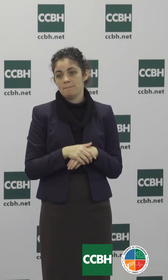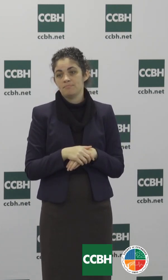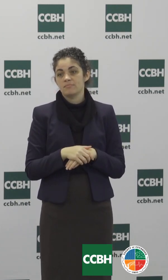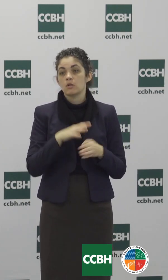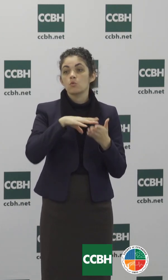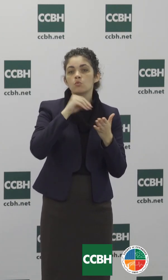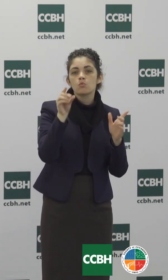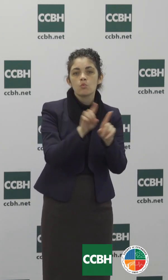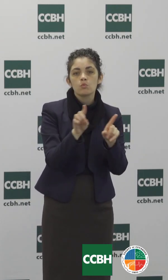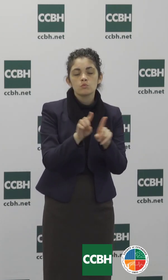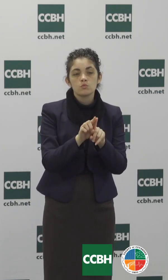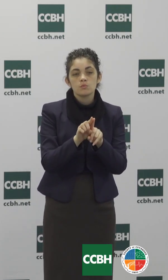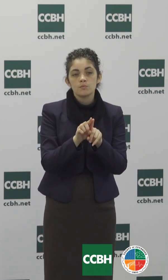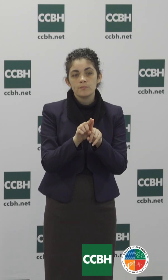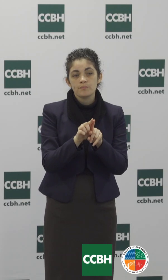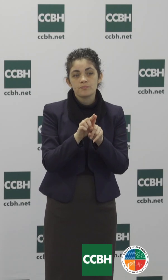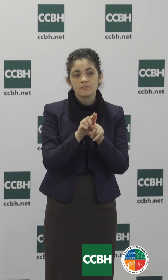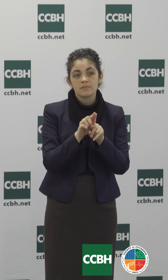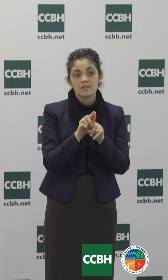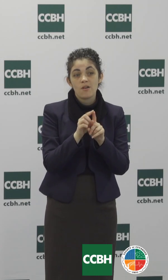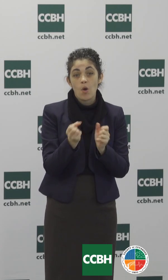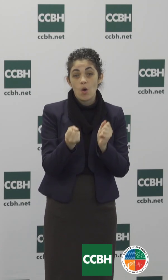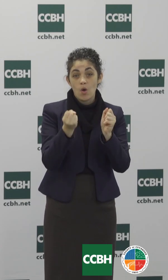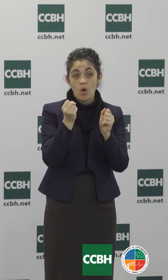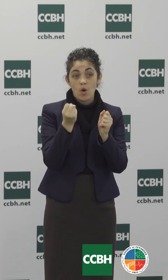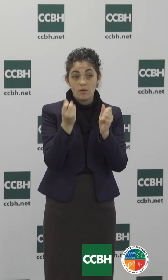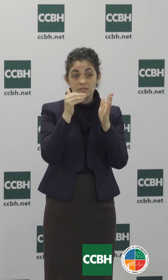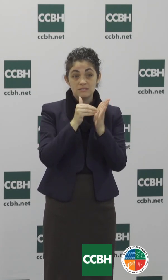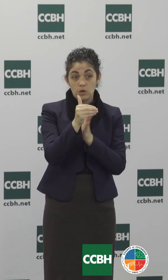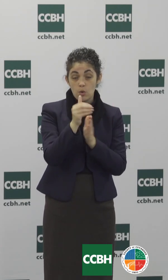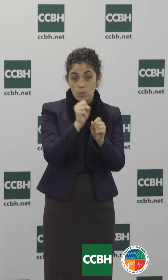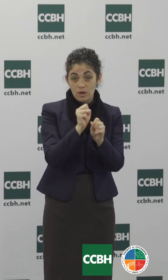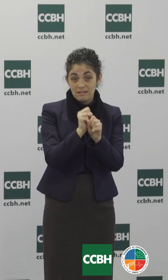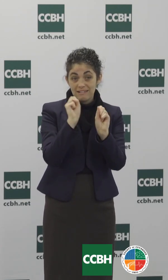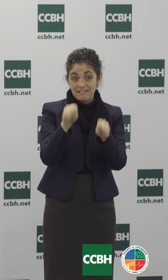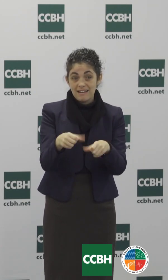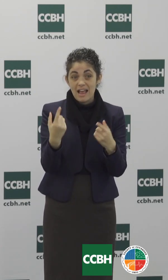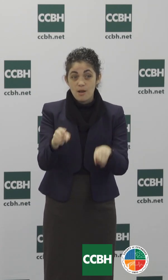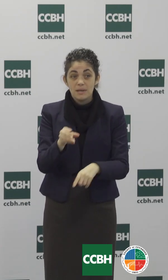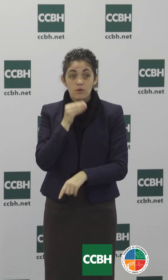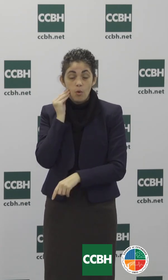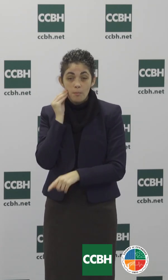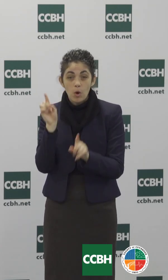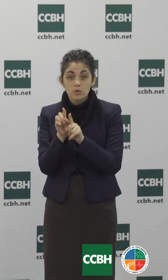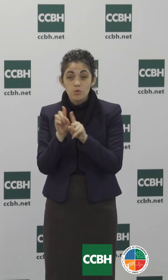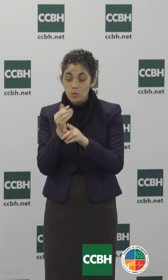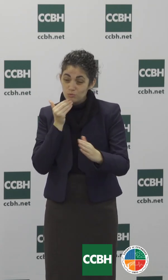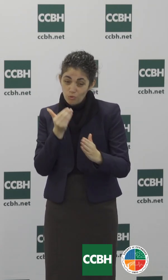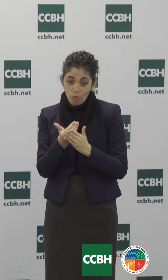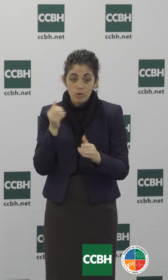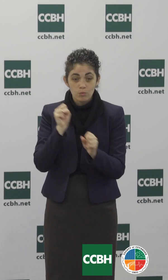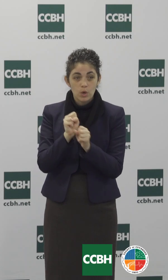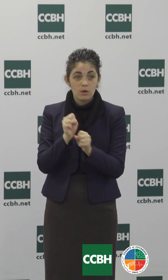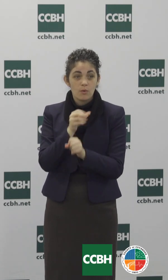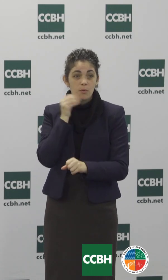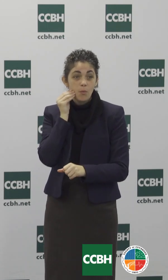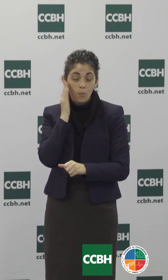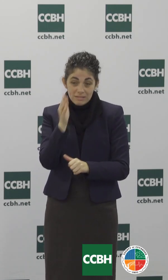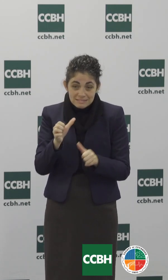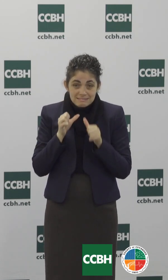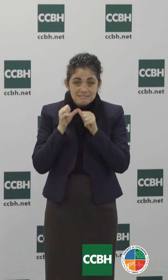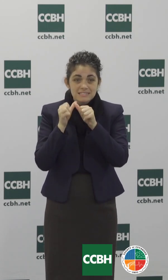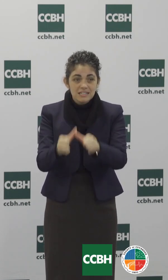learned that a lot of work can be done remotely and can be done efficiently and effectively, and we will